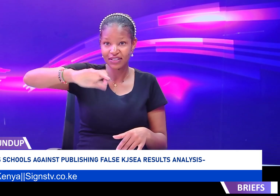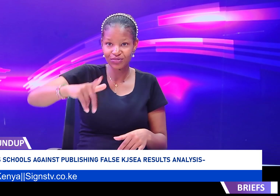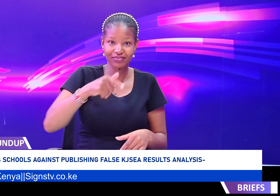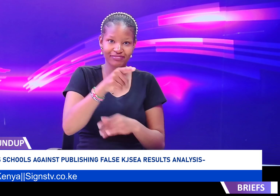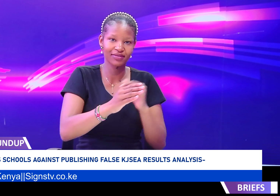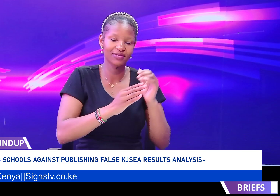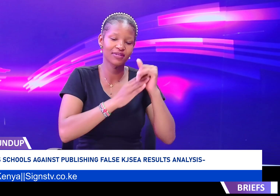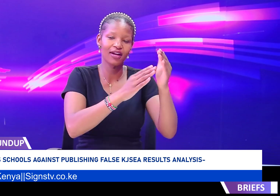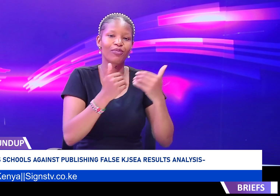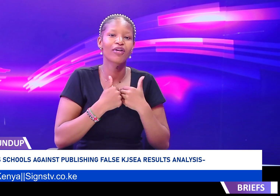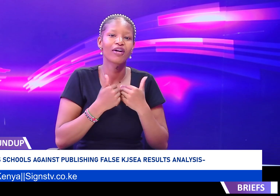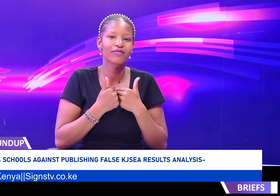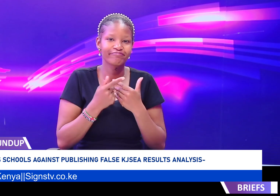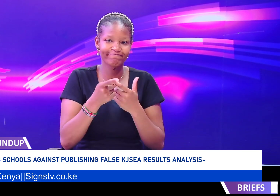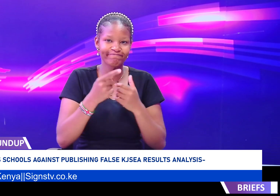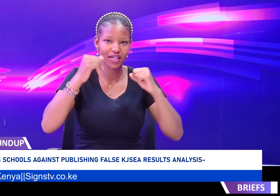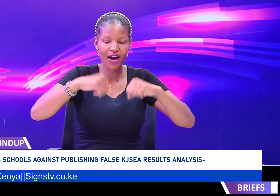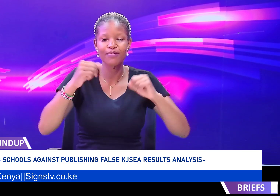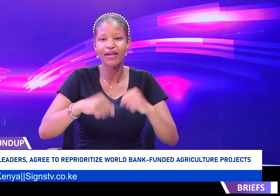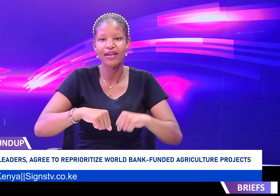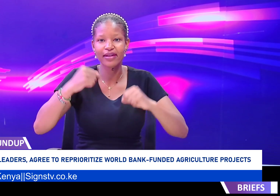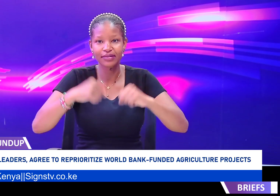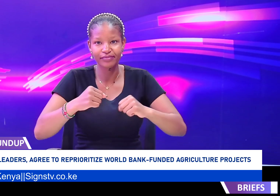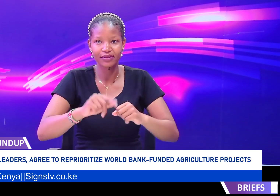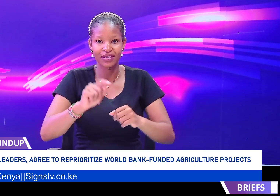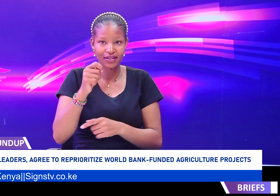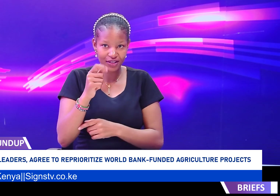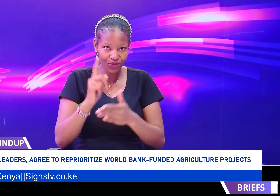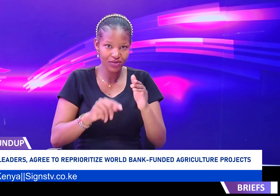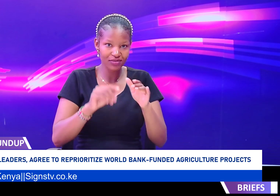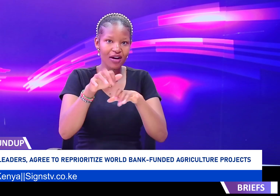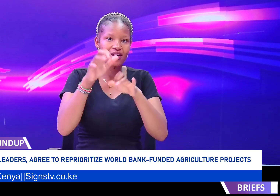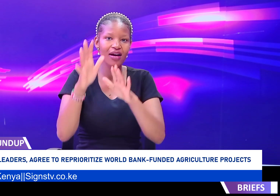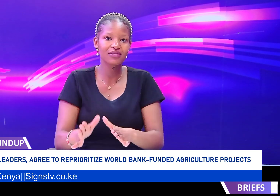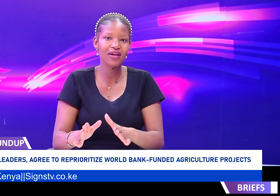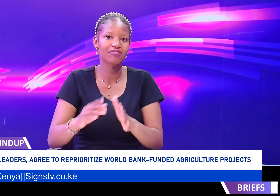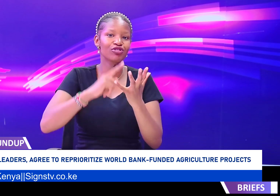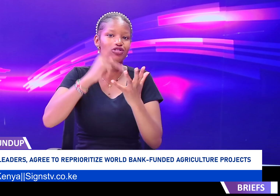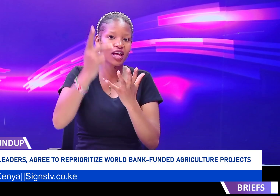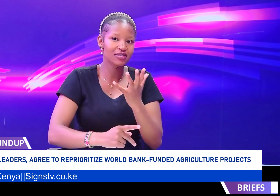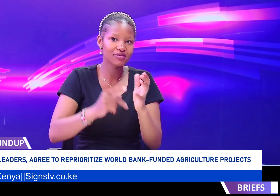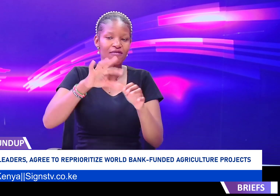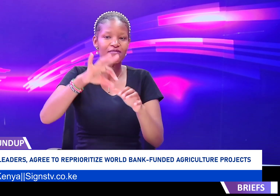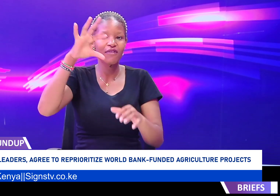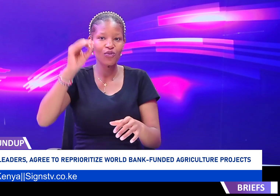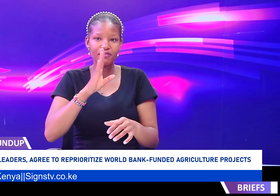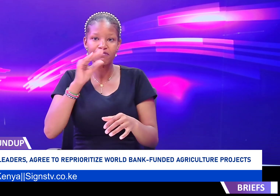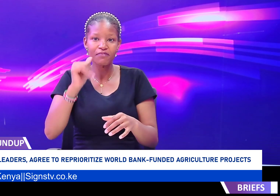The national government and county leaders have agreed to recognize key agricultural projects funded by the World Bank on